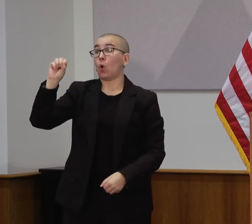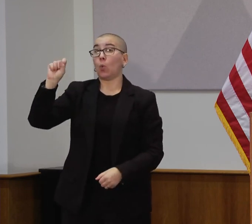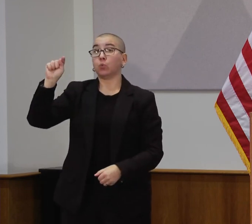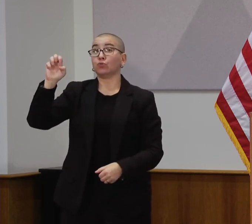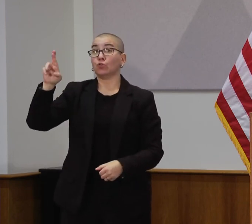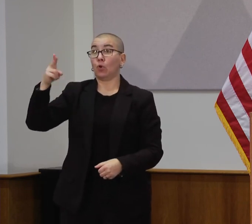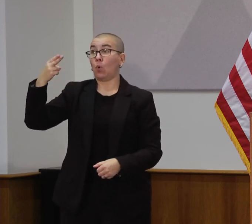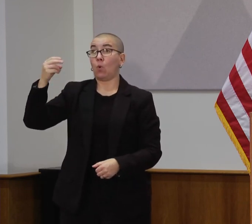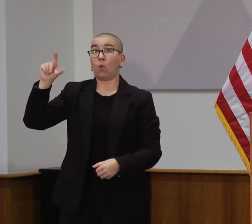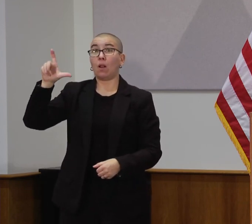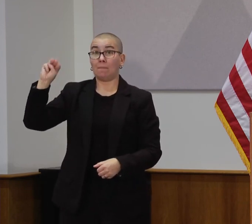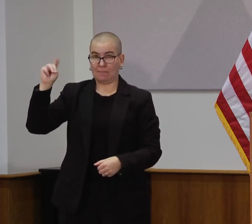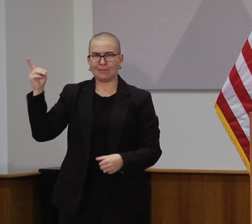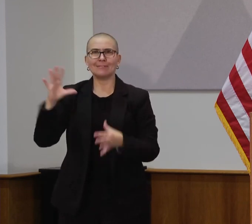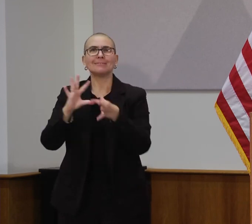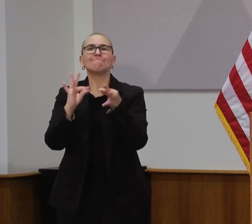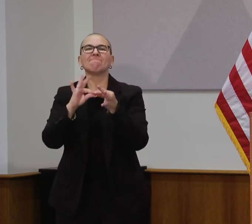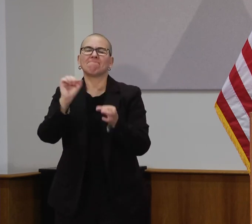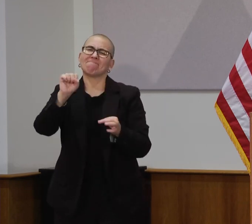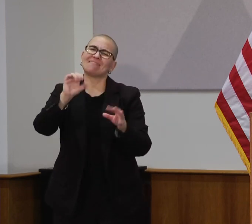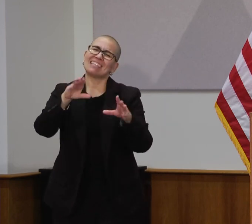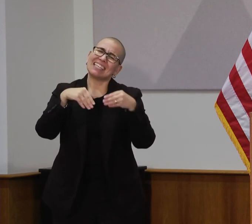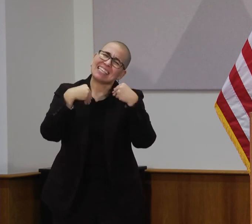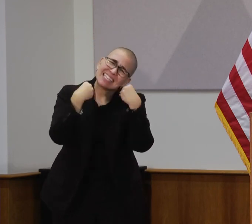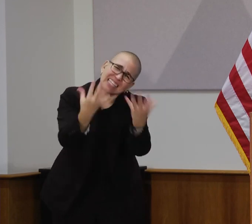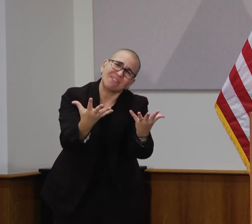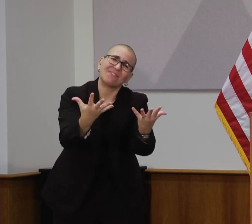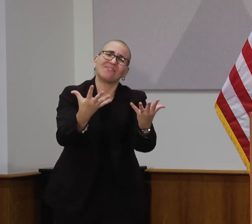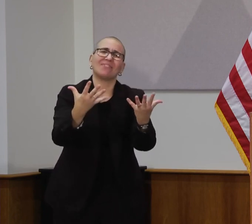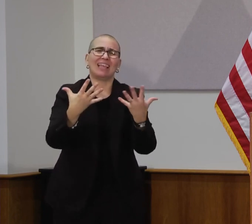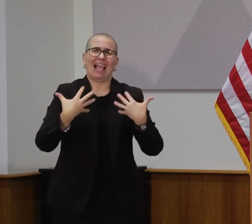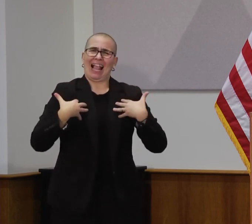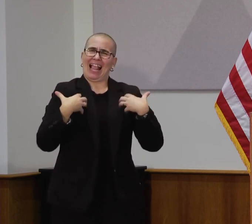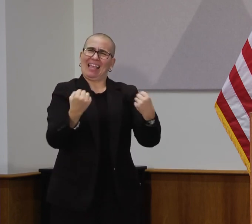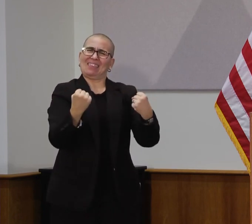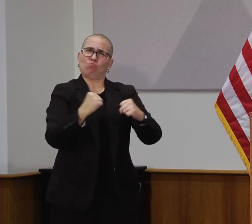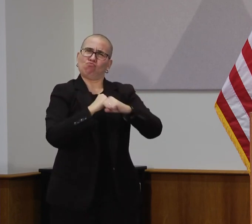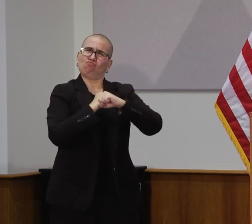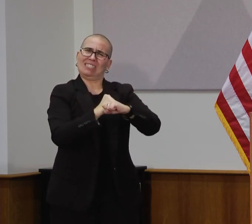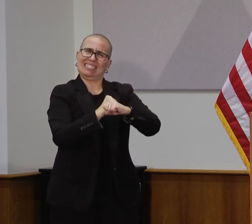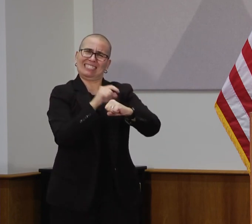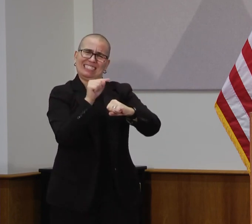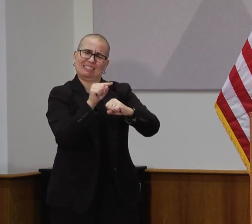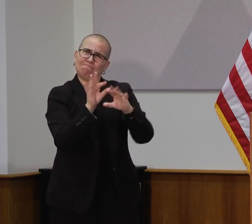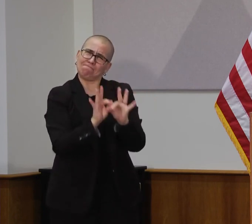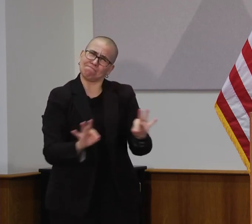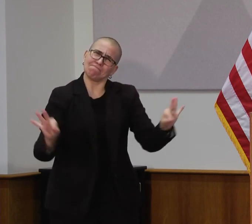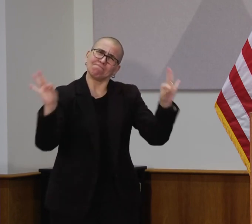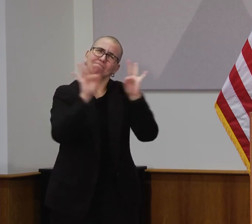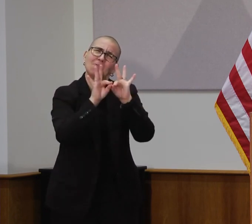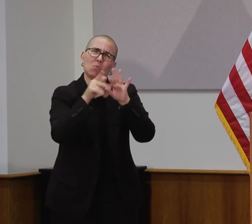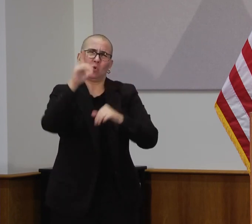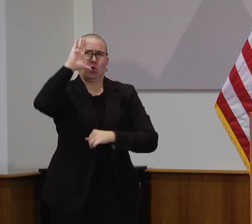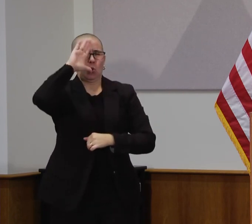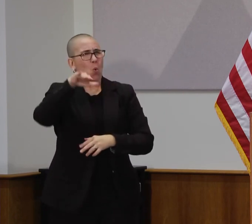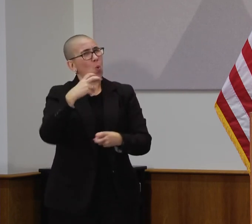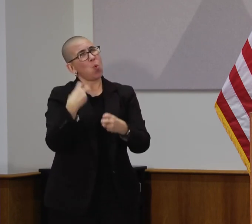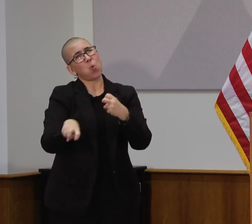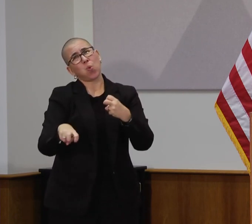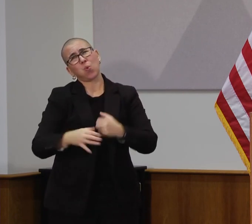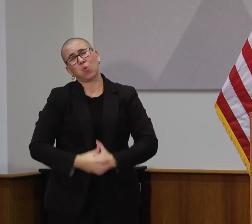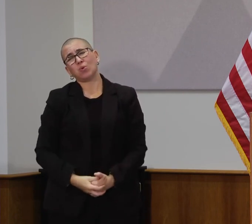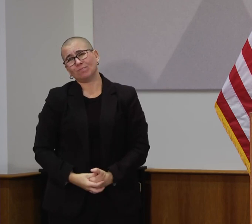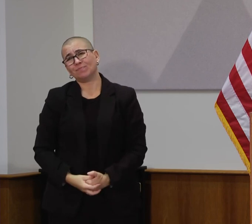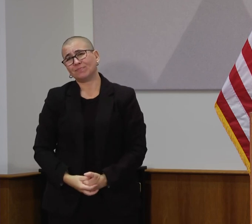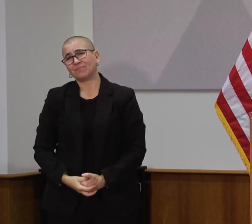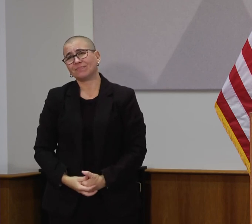the gift of health protection at a time when it matters so very much. We know how hard this is, how hard a time of